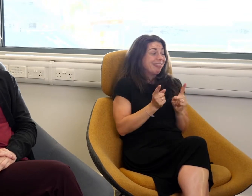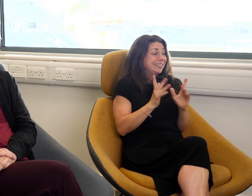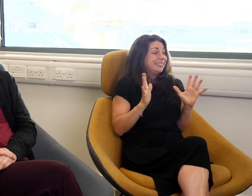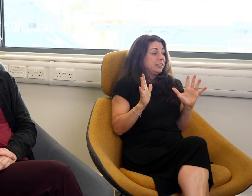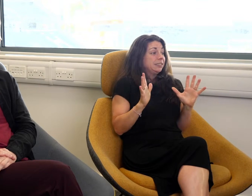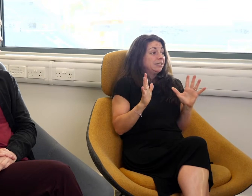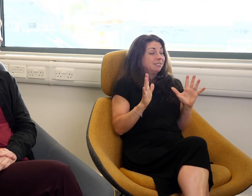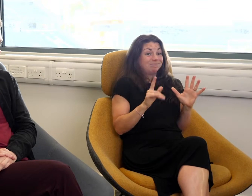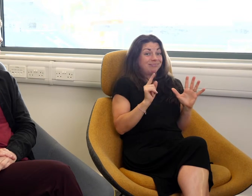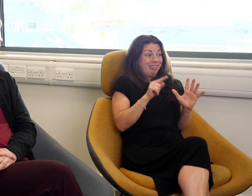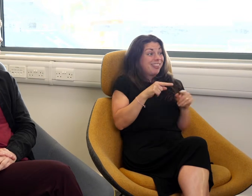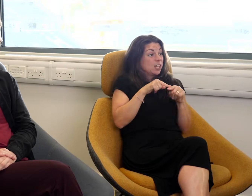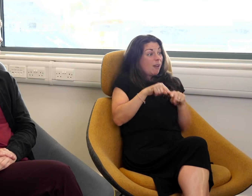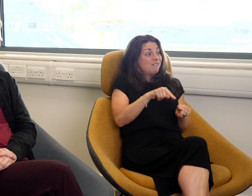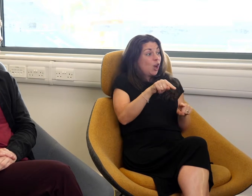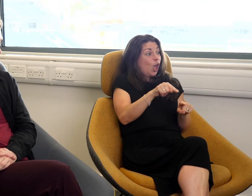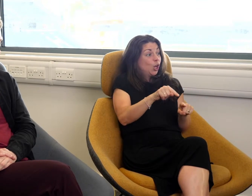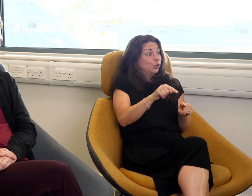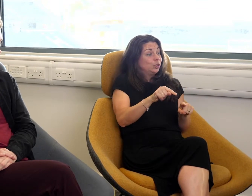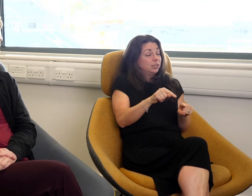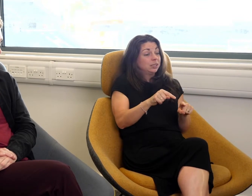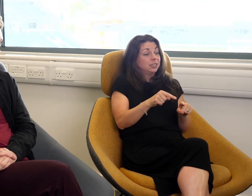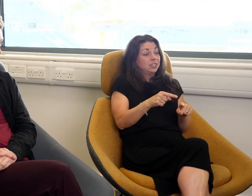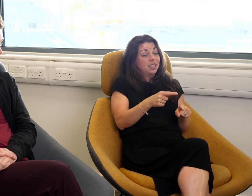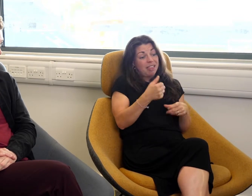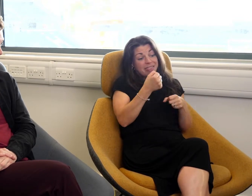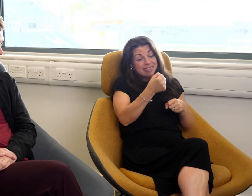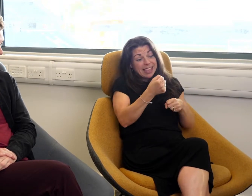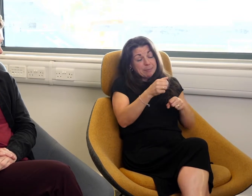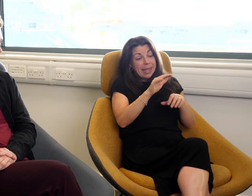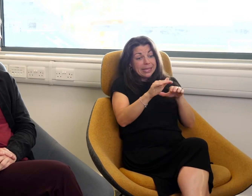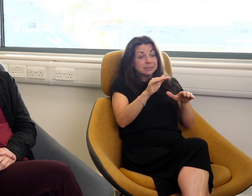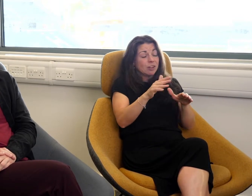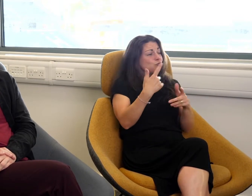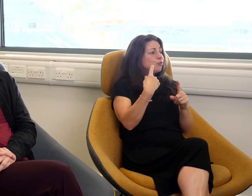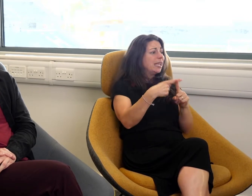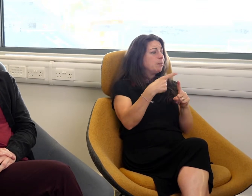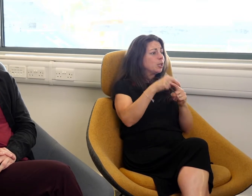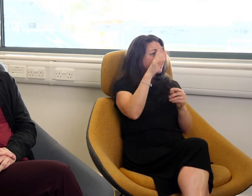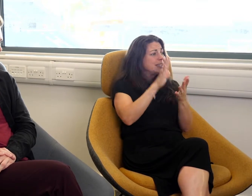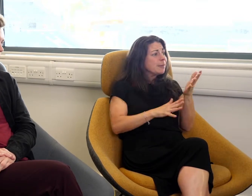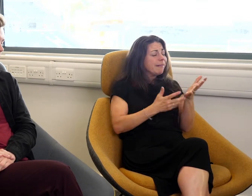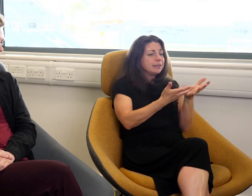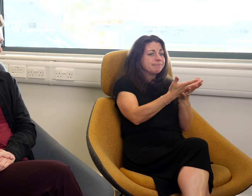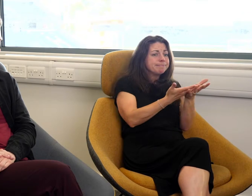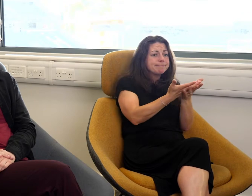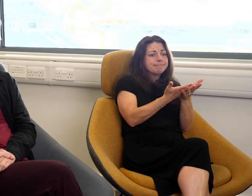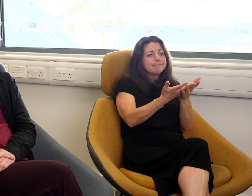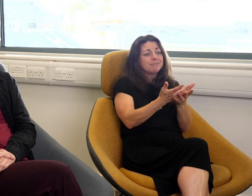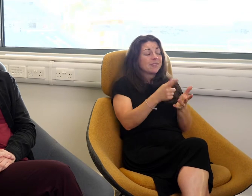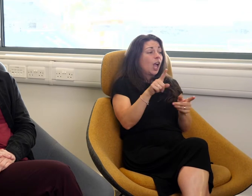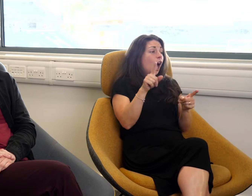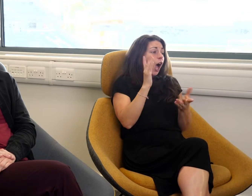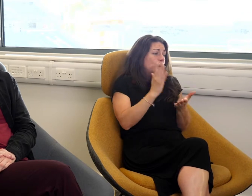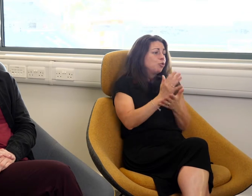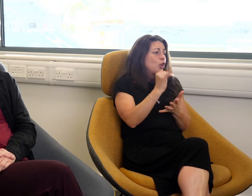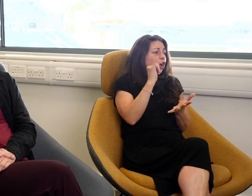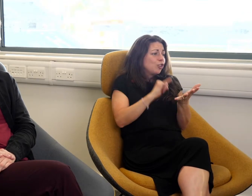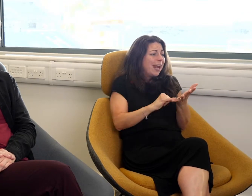to say, the campaign was a really positive experience. I'm sure Shailesh would say the same, but there was no